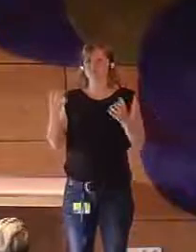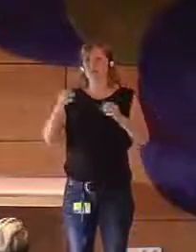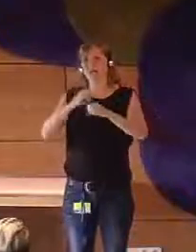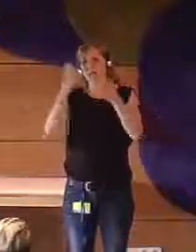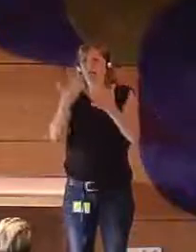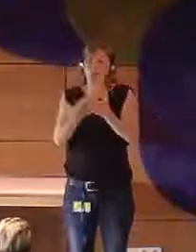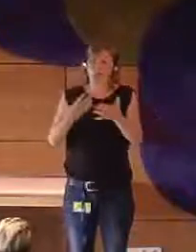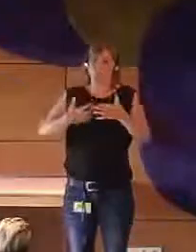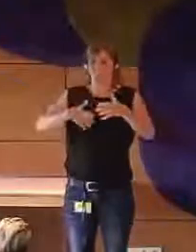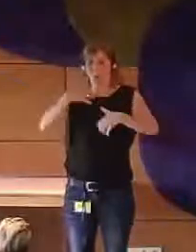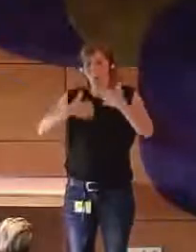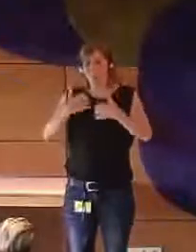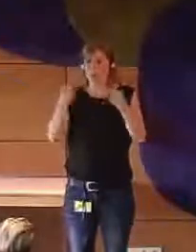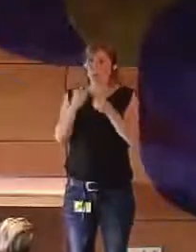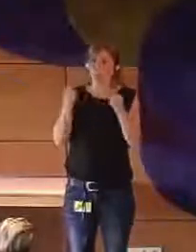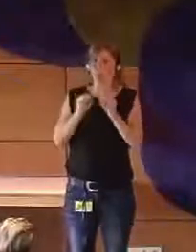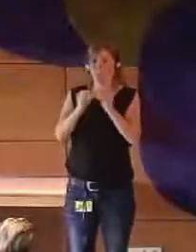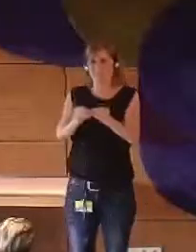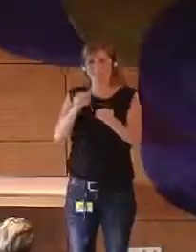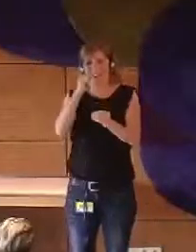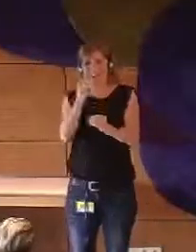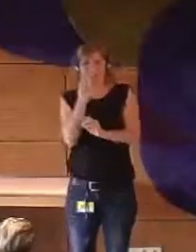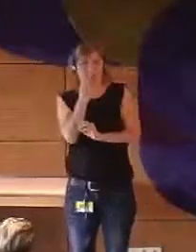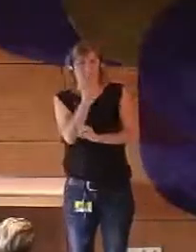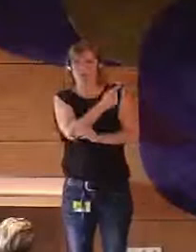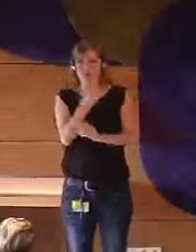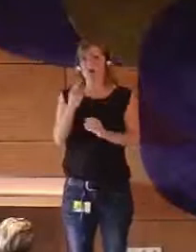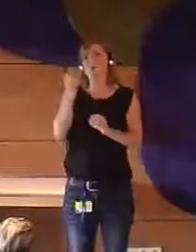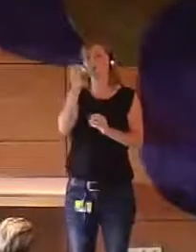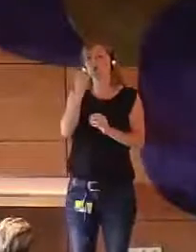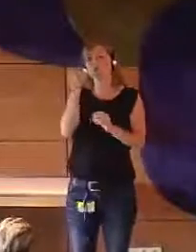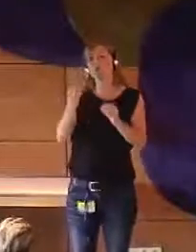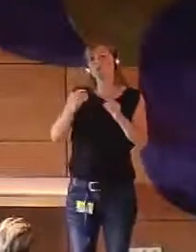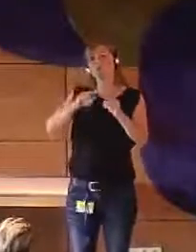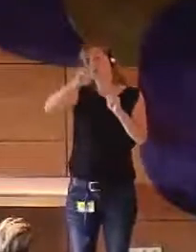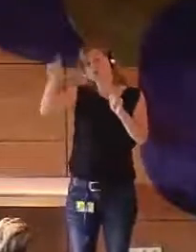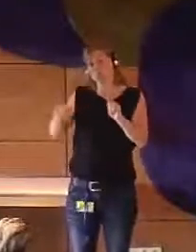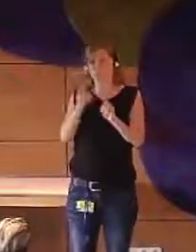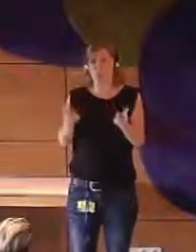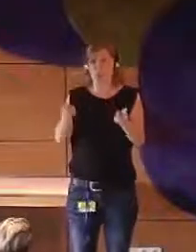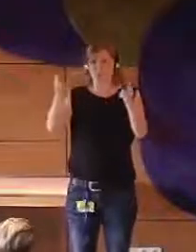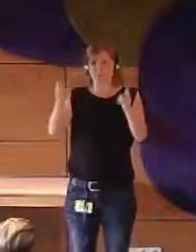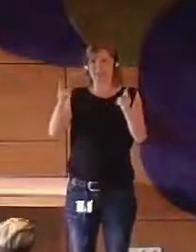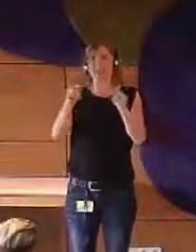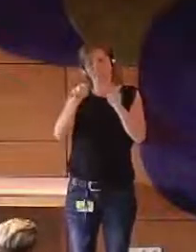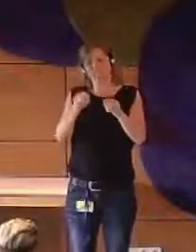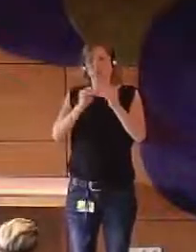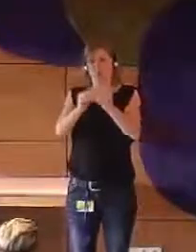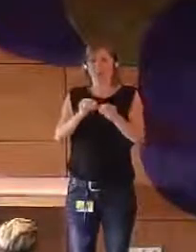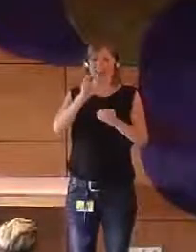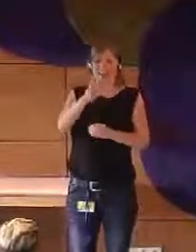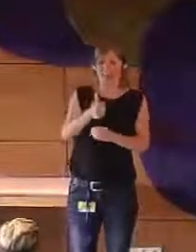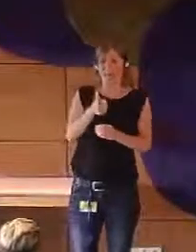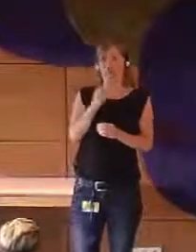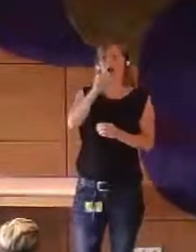cycle, there are two different hormones. There's estrogen for the first half, and there's